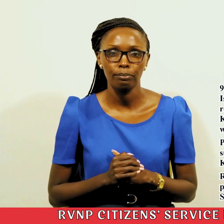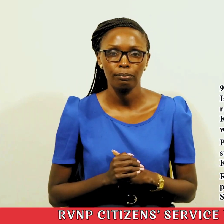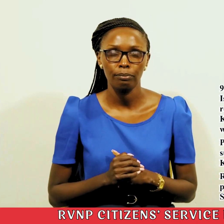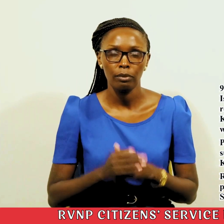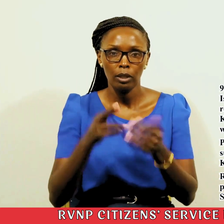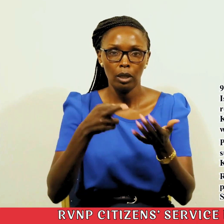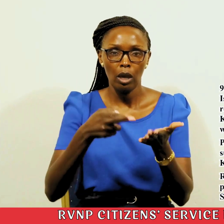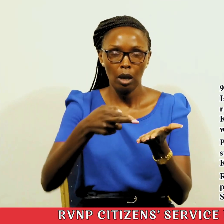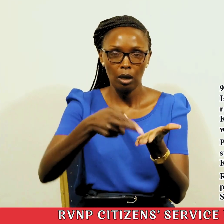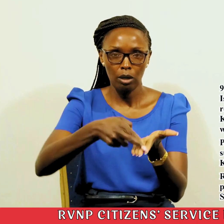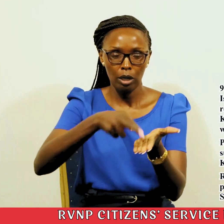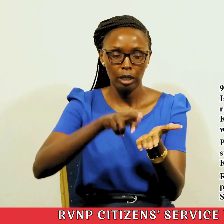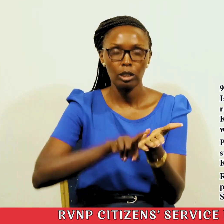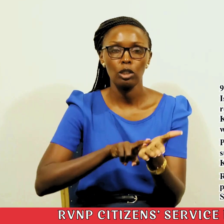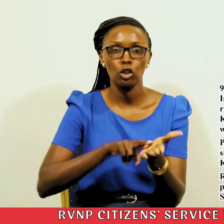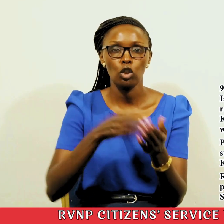Registration of trainees.